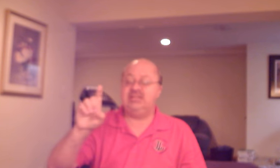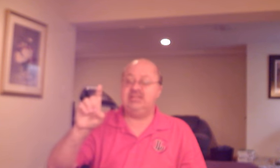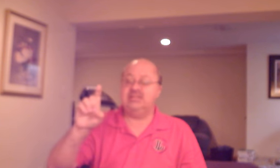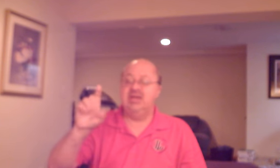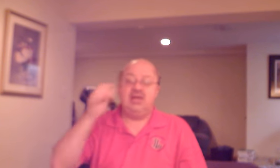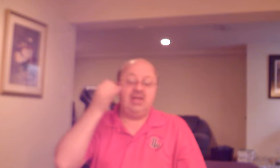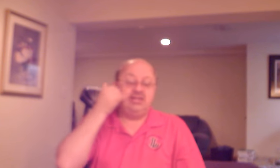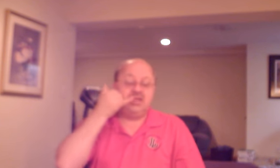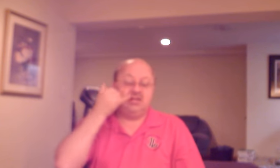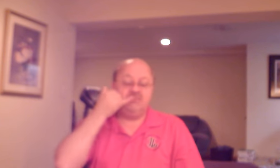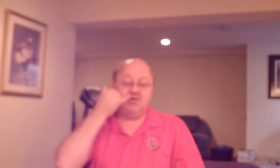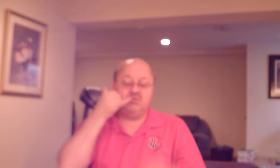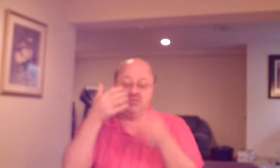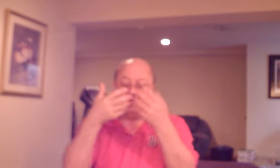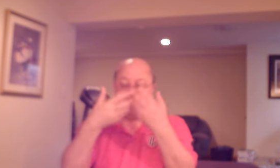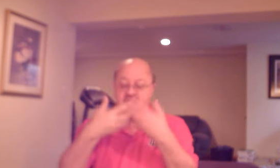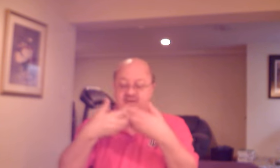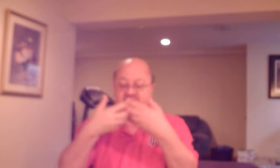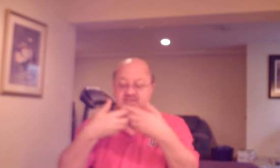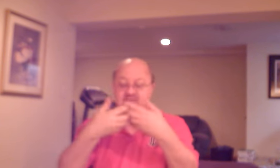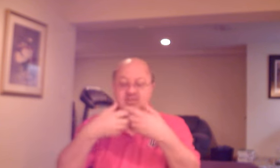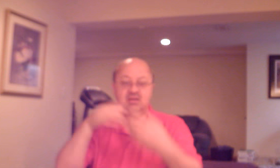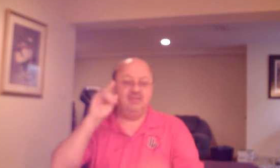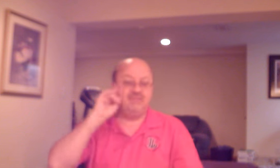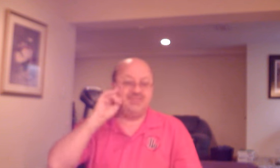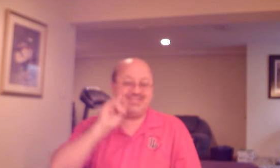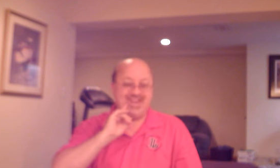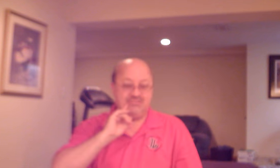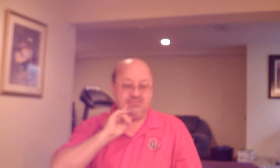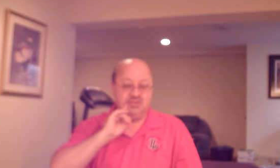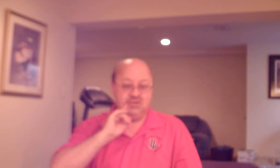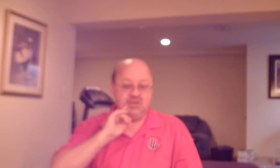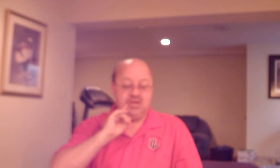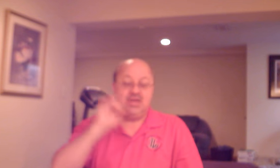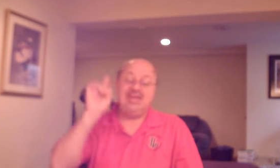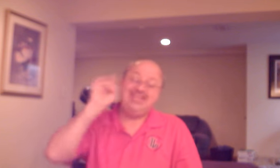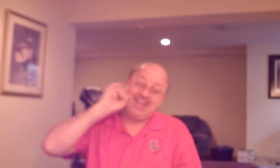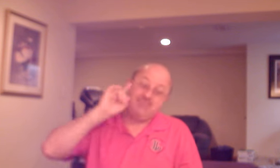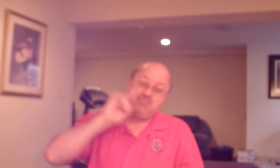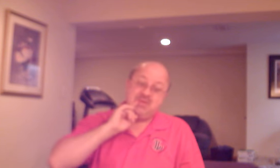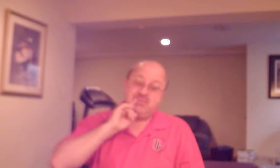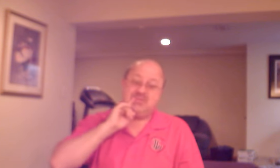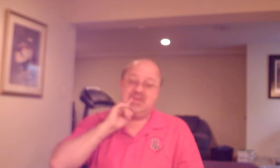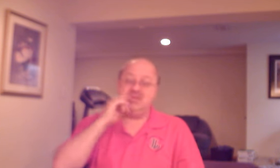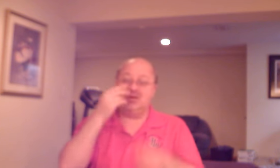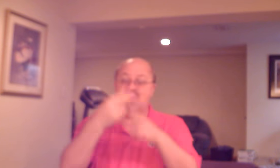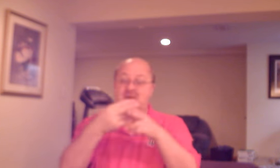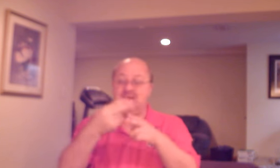TDDs, a telephone device for the deaf. Deaf people tend to call it